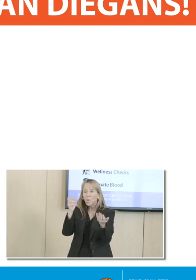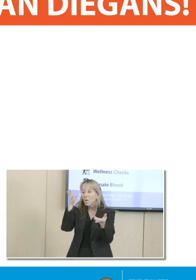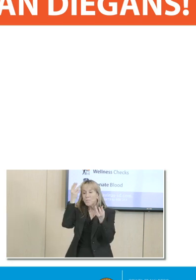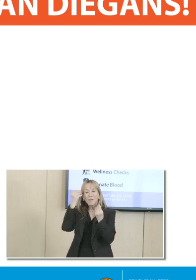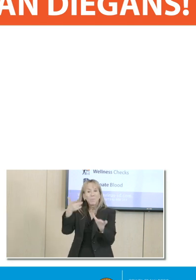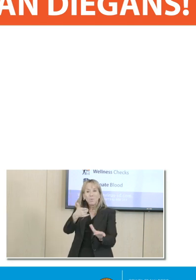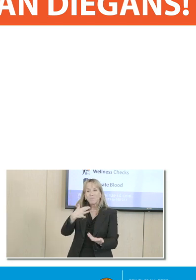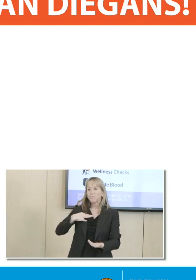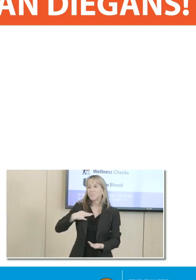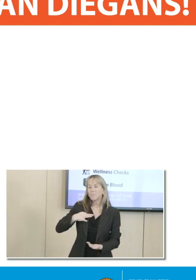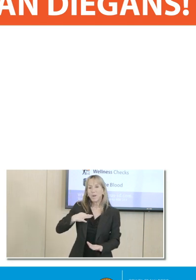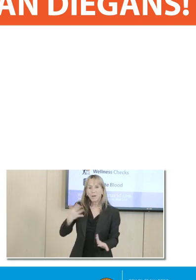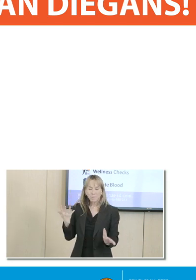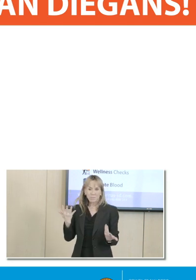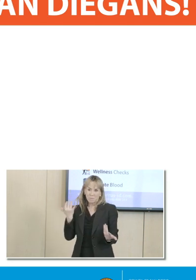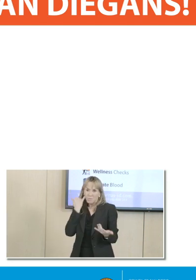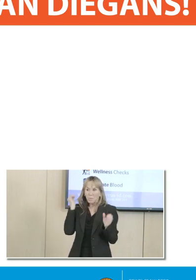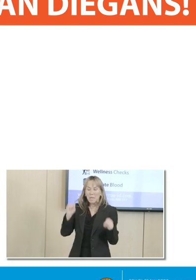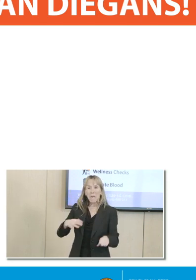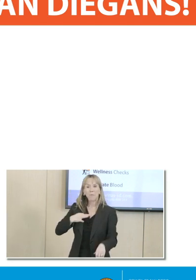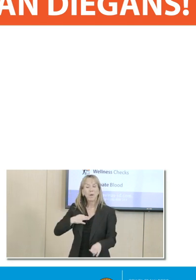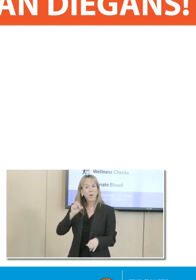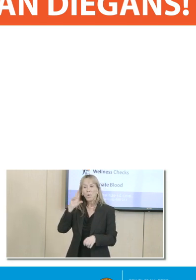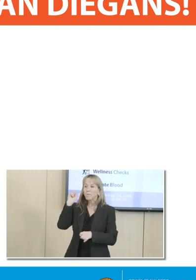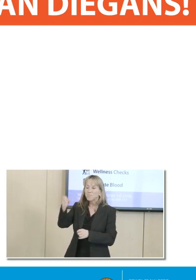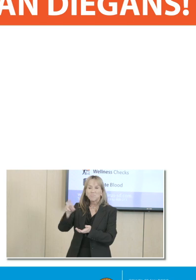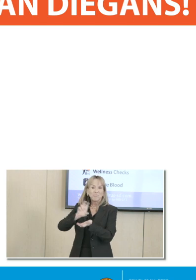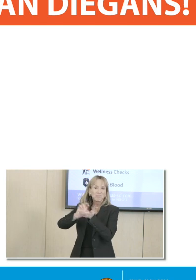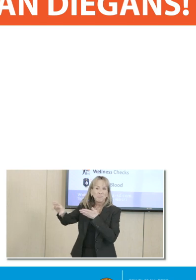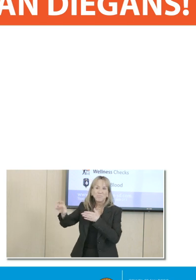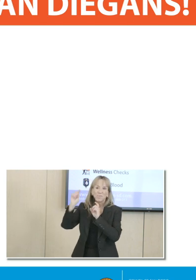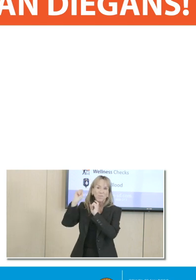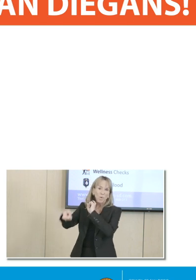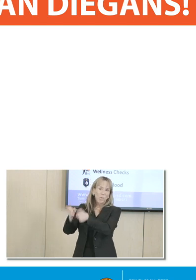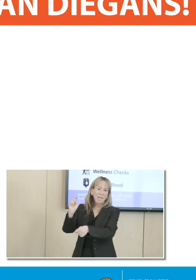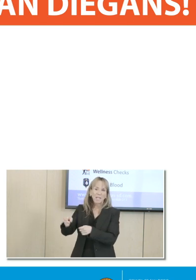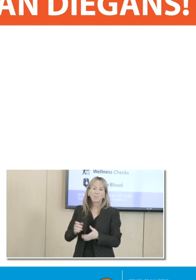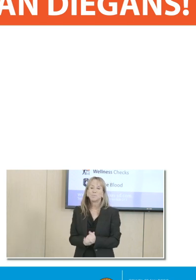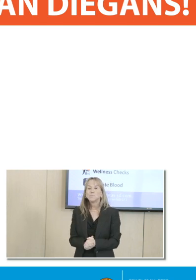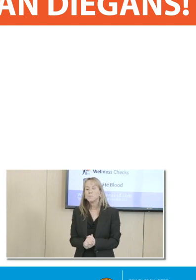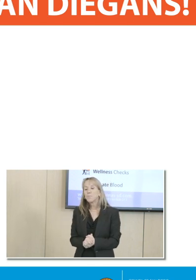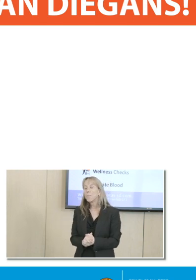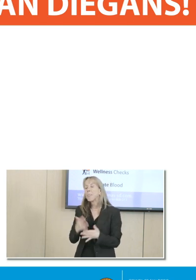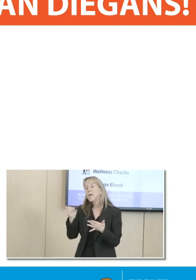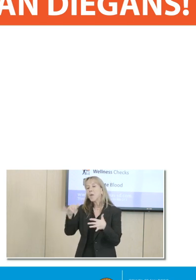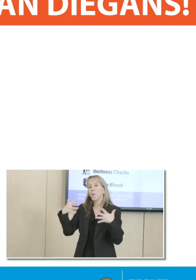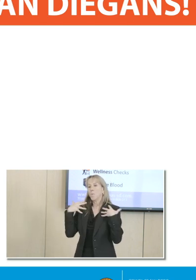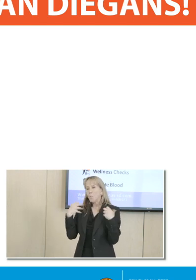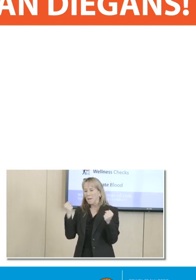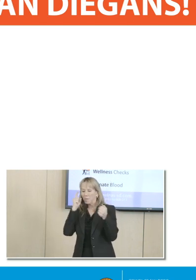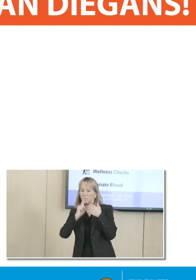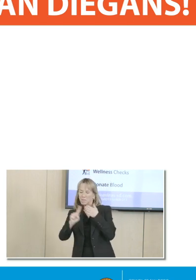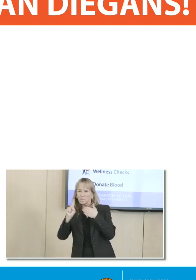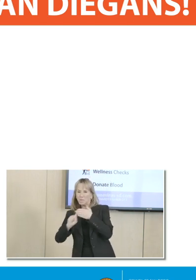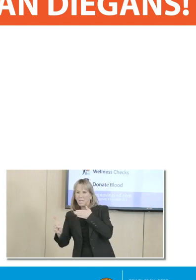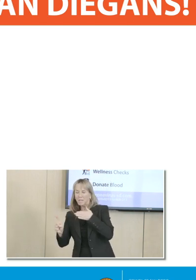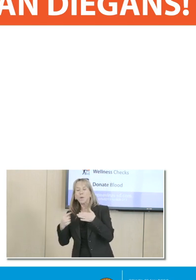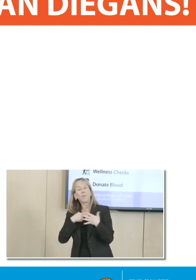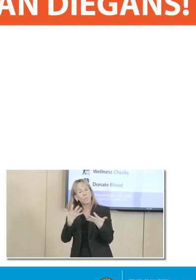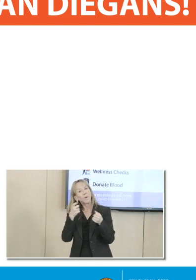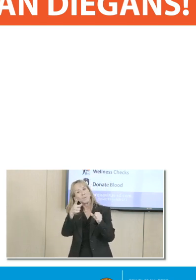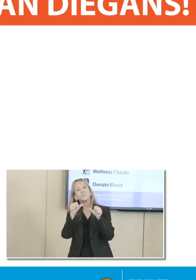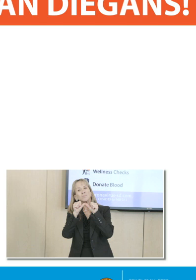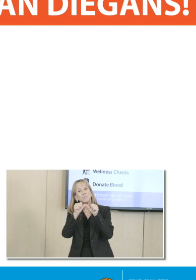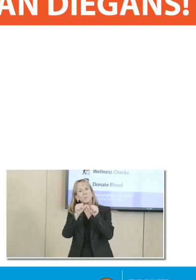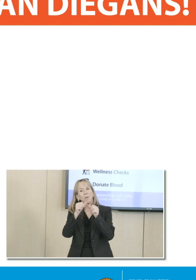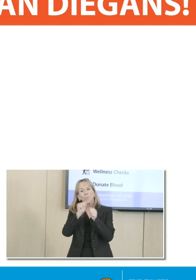volunteering, if it's appropriate, or by making donations to their efforts. Wellness checks. We would encourage you to maintain contact